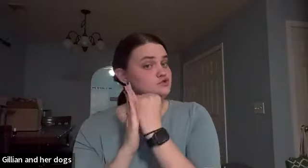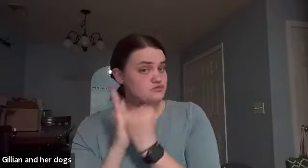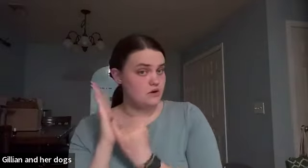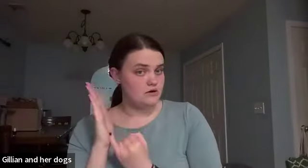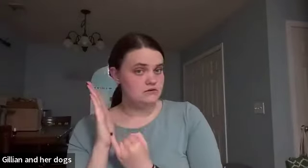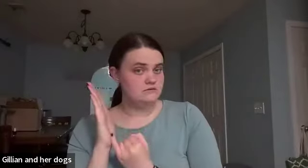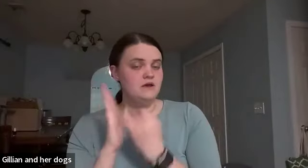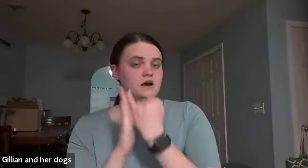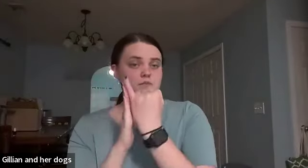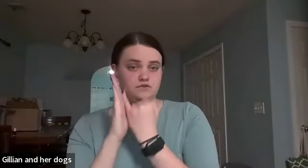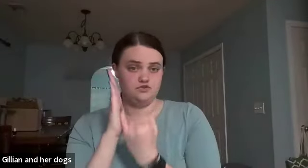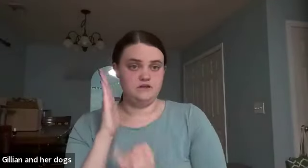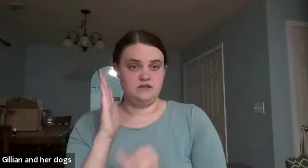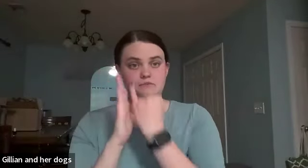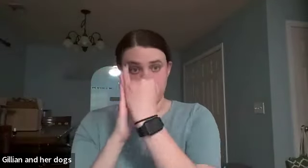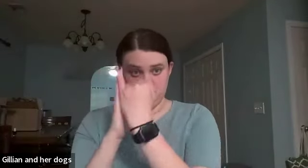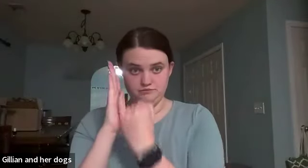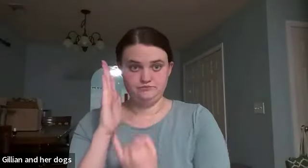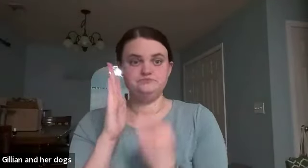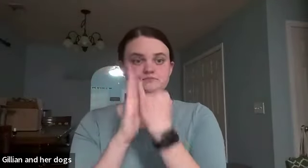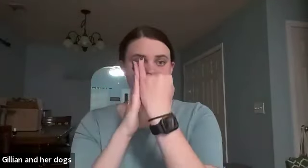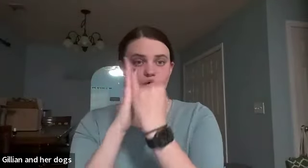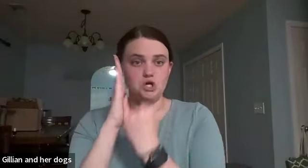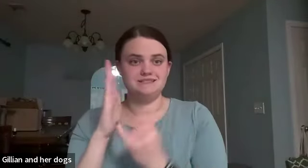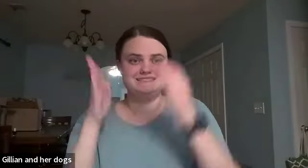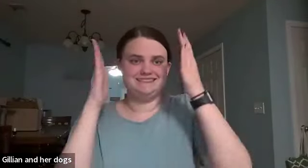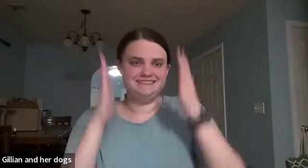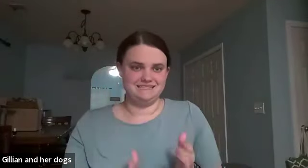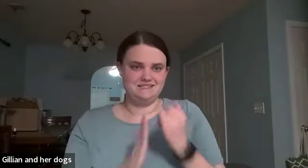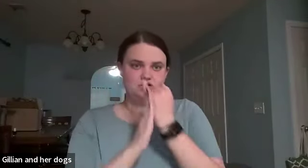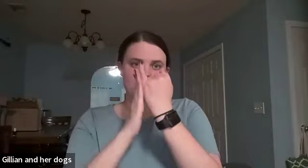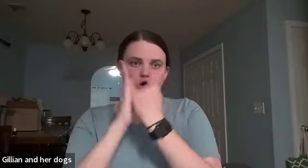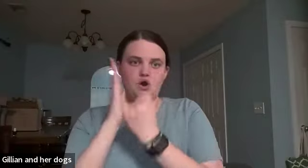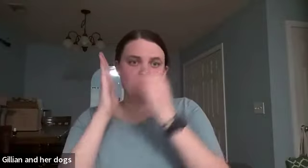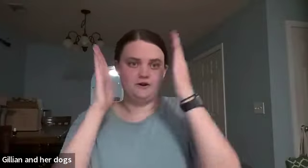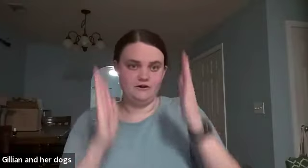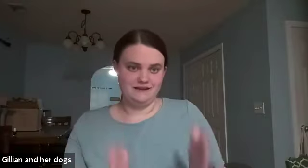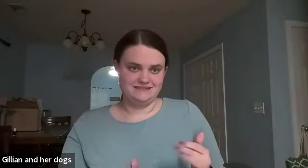also draw if you're drawing like a picture. So artist.